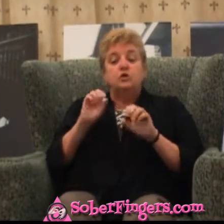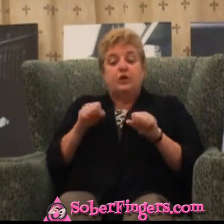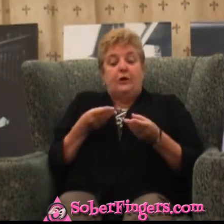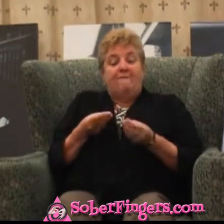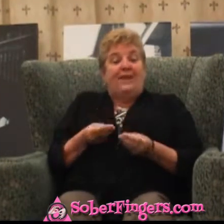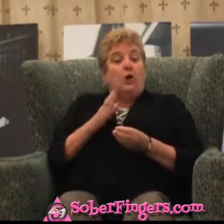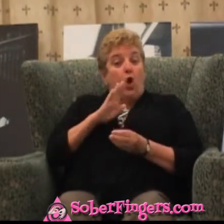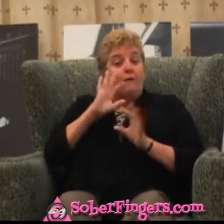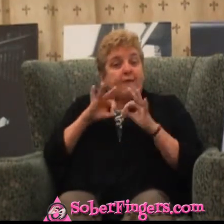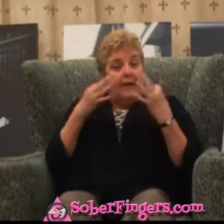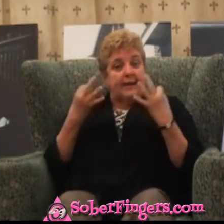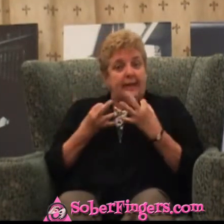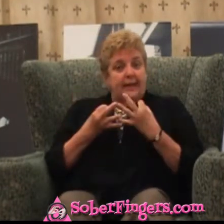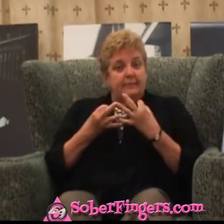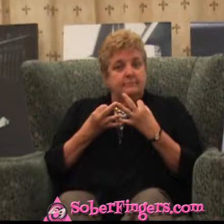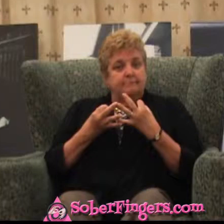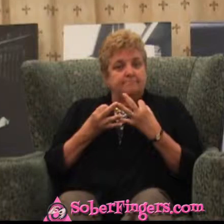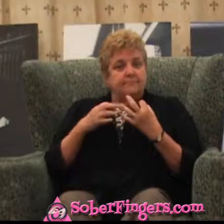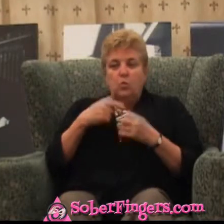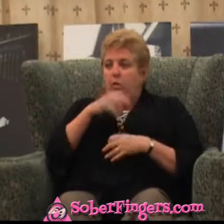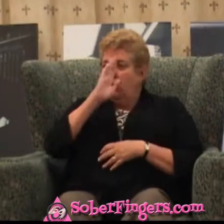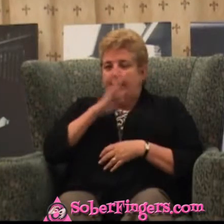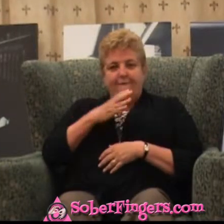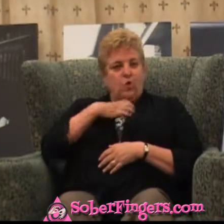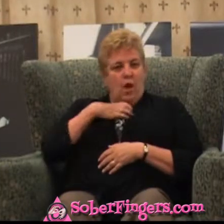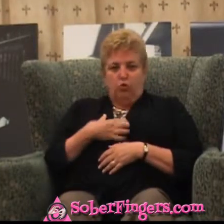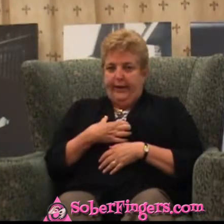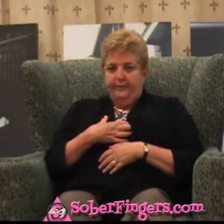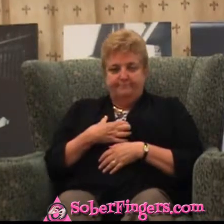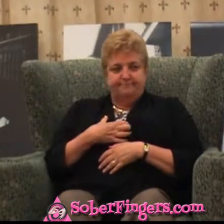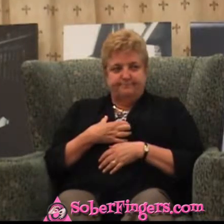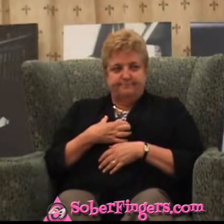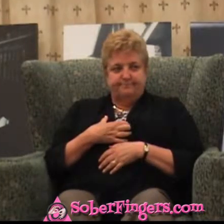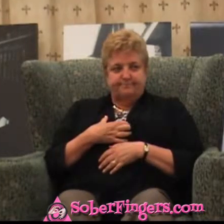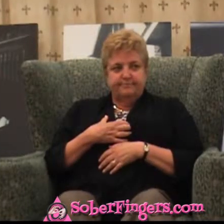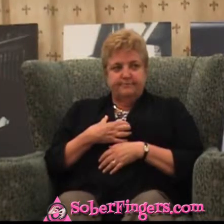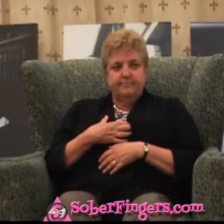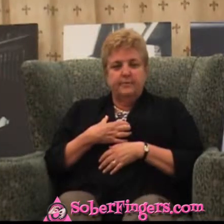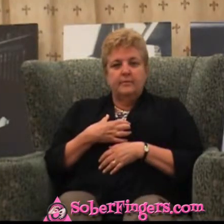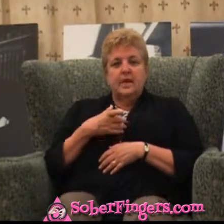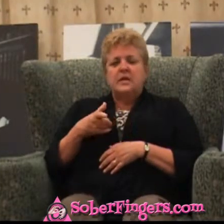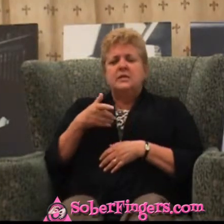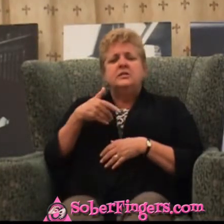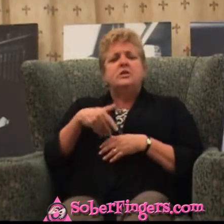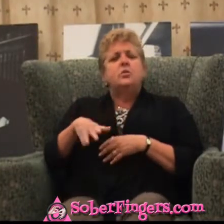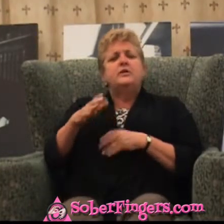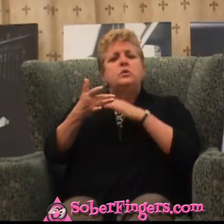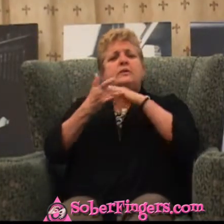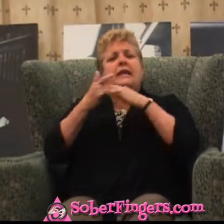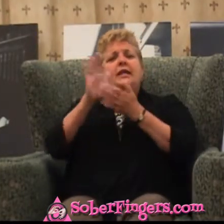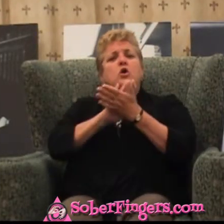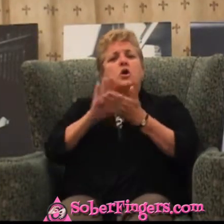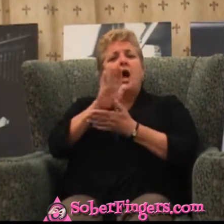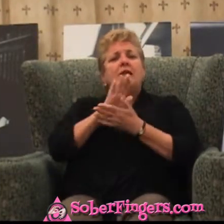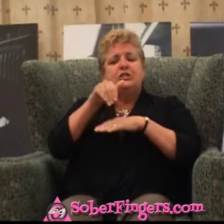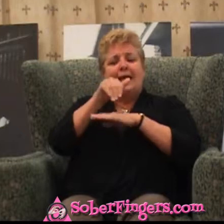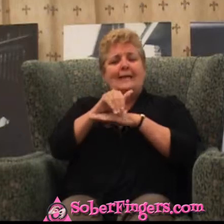family. And we never went hungry. She went to Trade Technical College at night to get a high school diploma, and she got